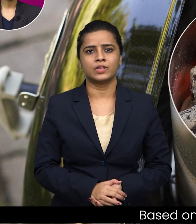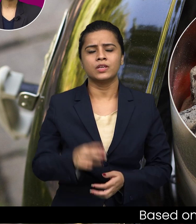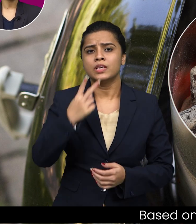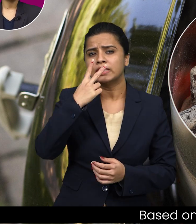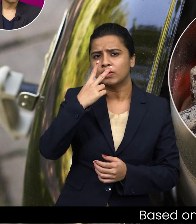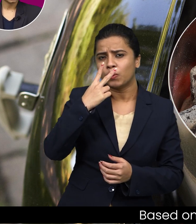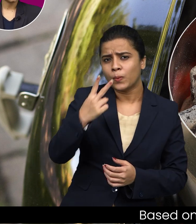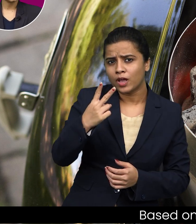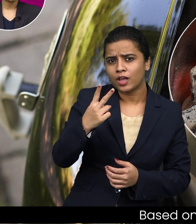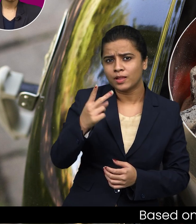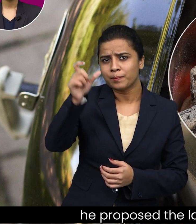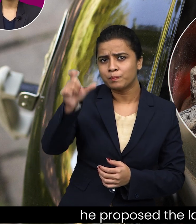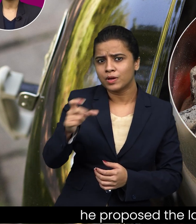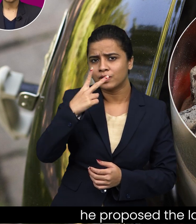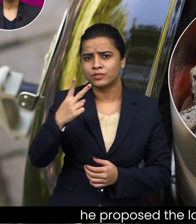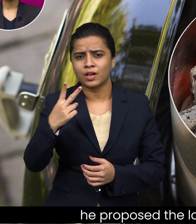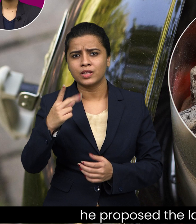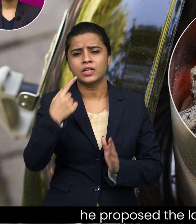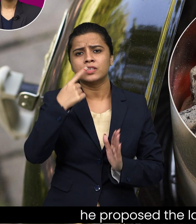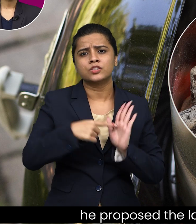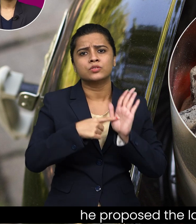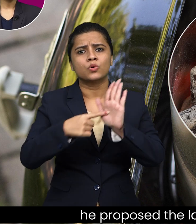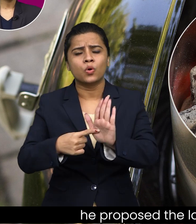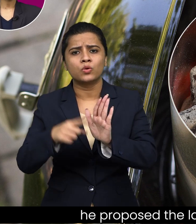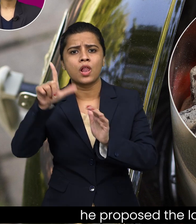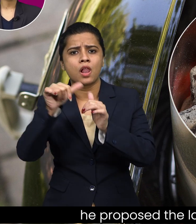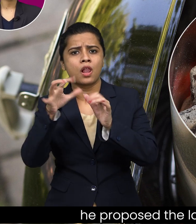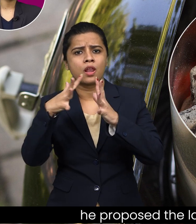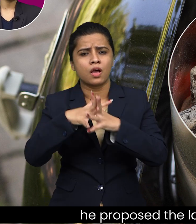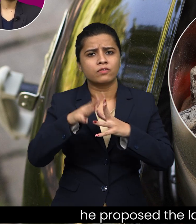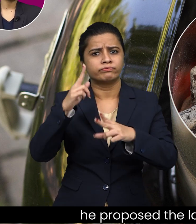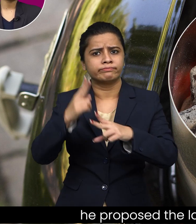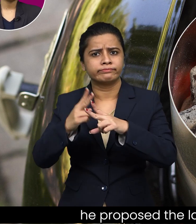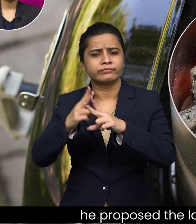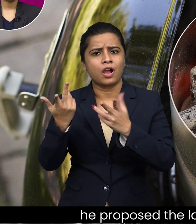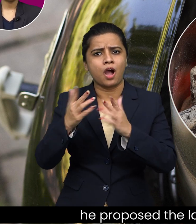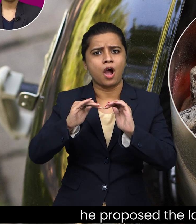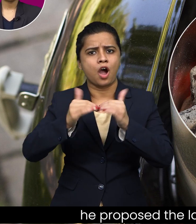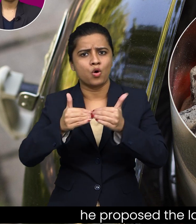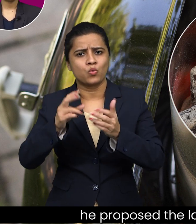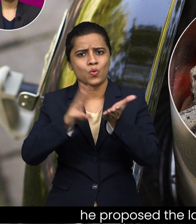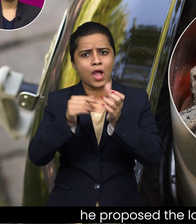Based on his observations, he proposed the law of conservation of mass.